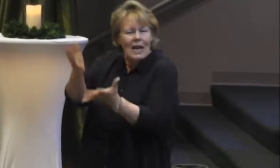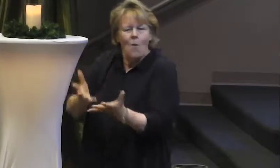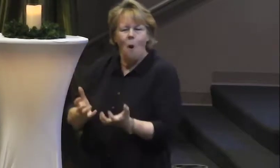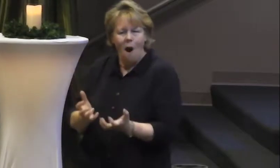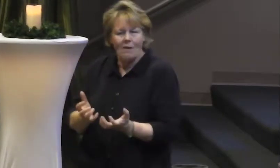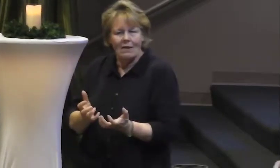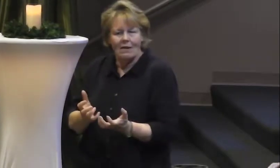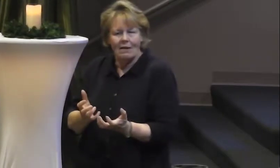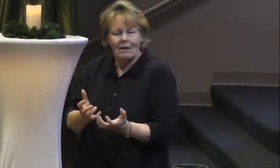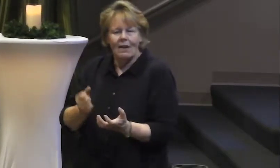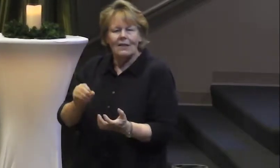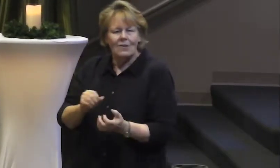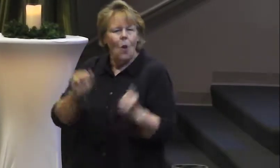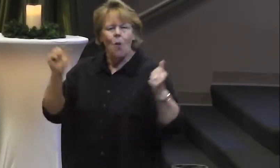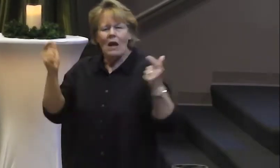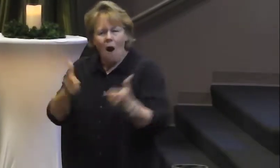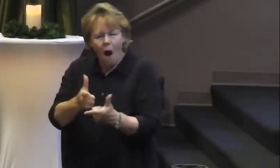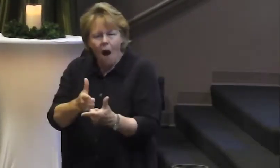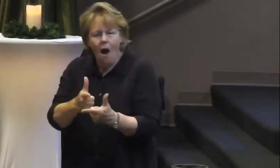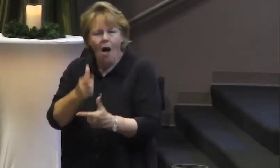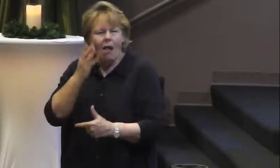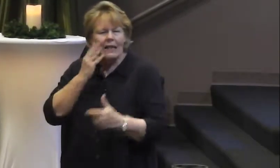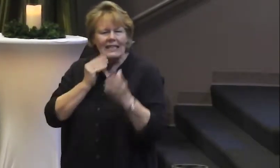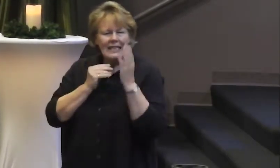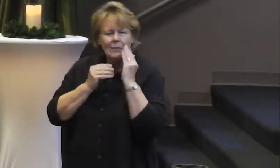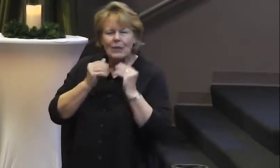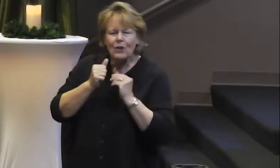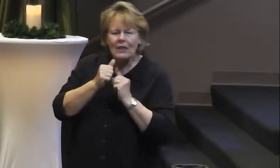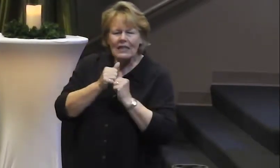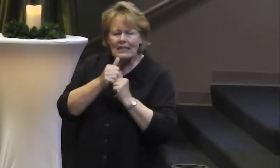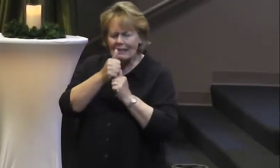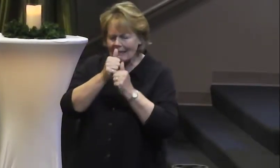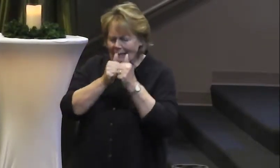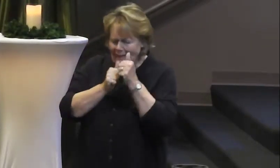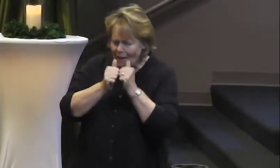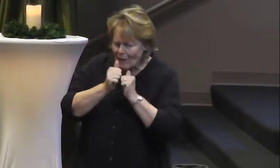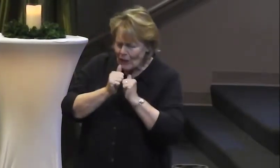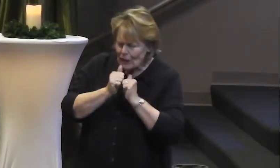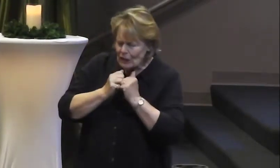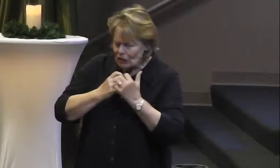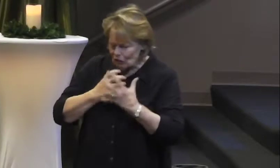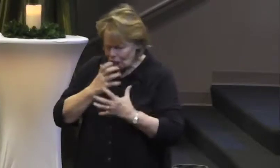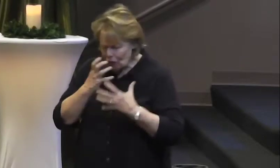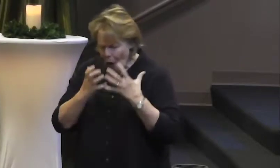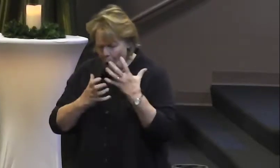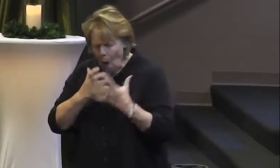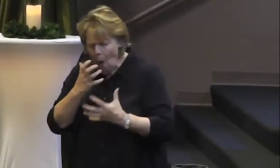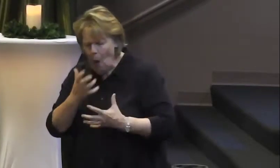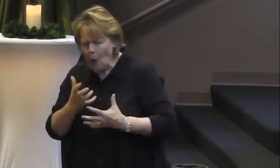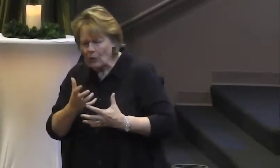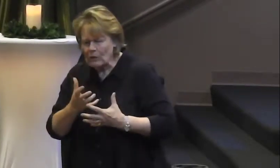various groans, sighs, cries of displacement.